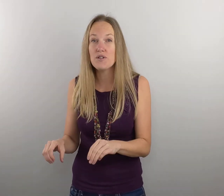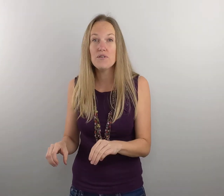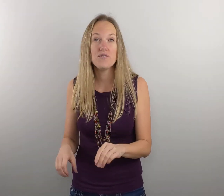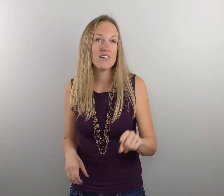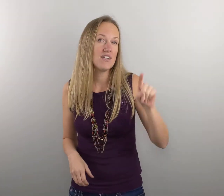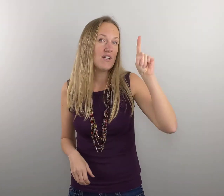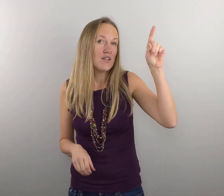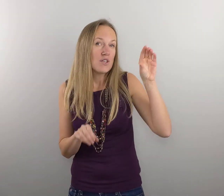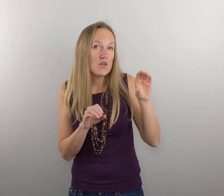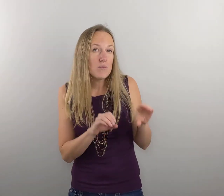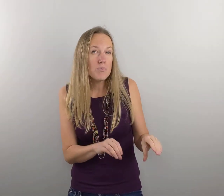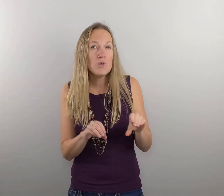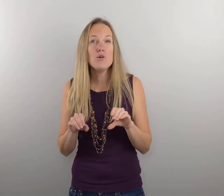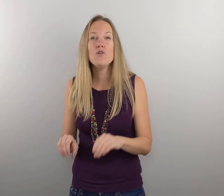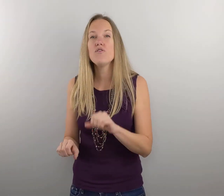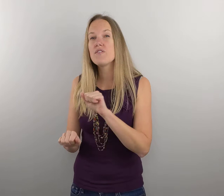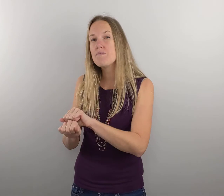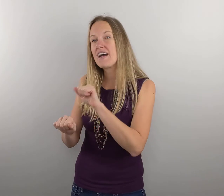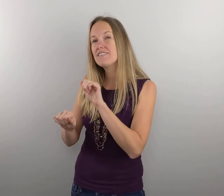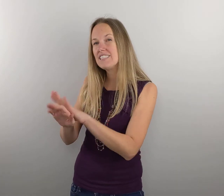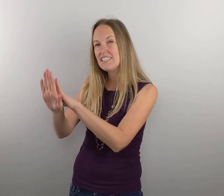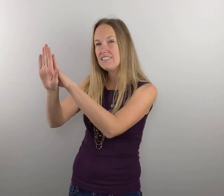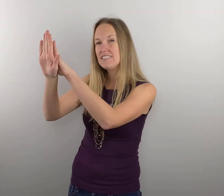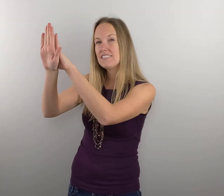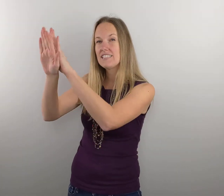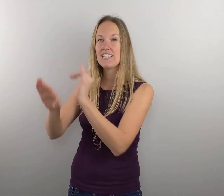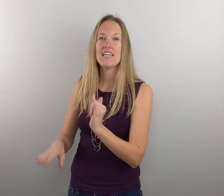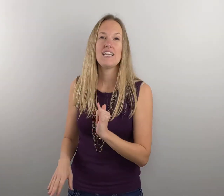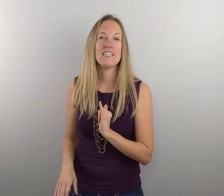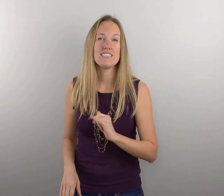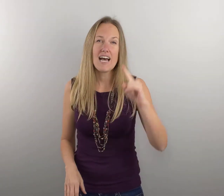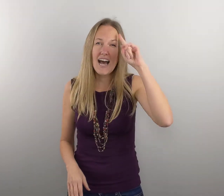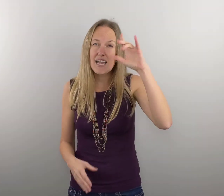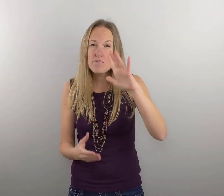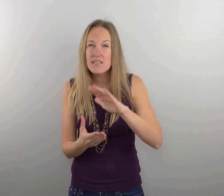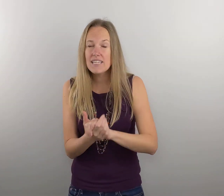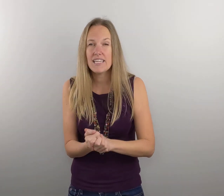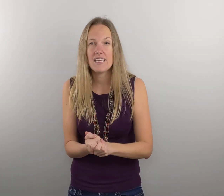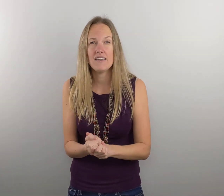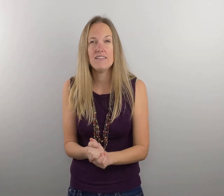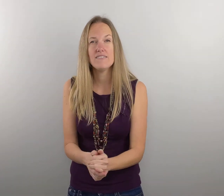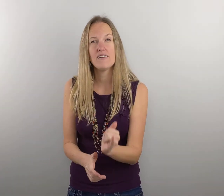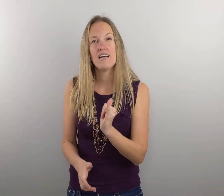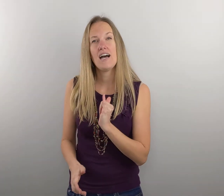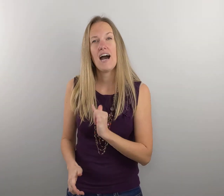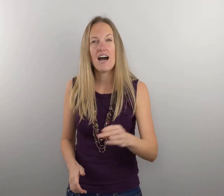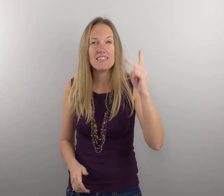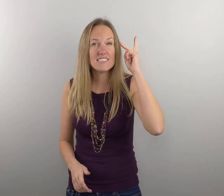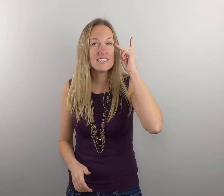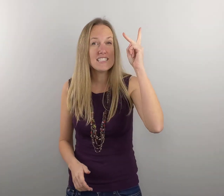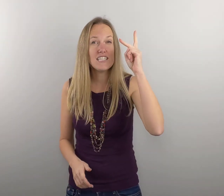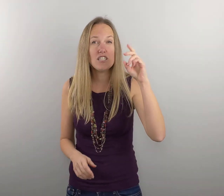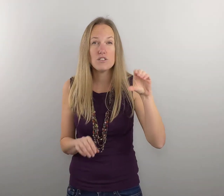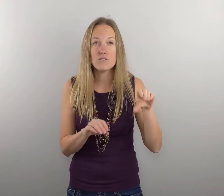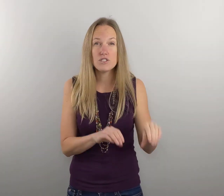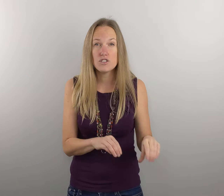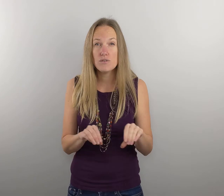move the mountains, and I believe I'll see you do